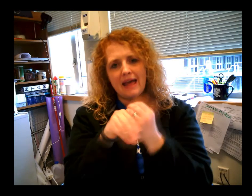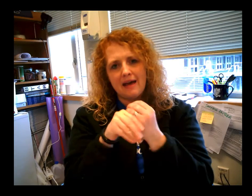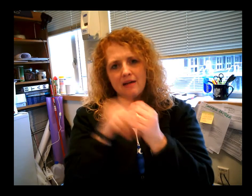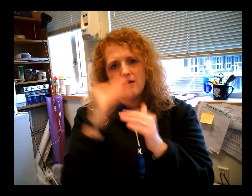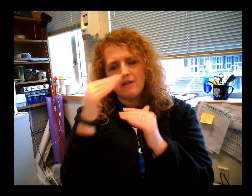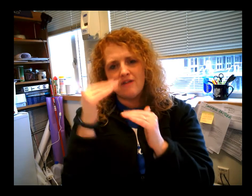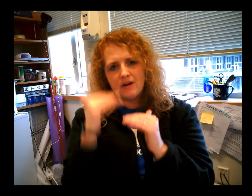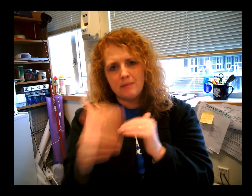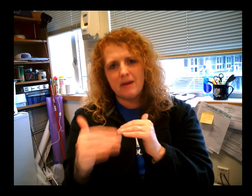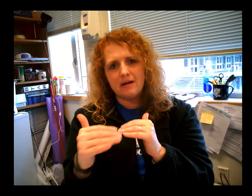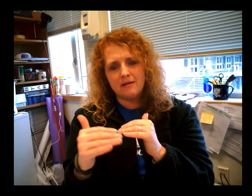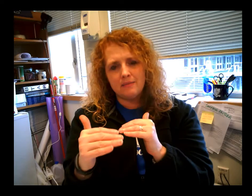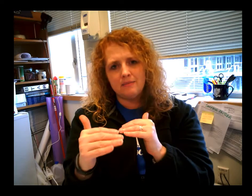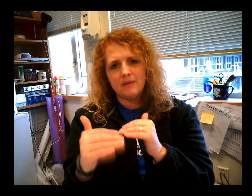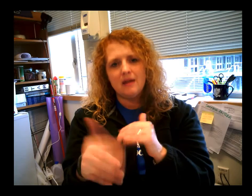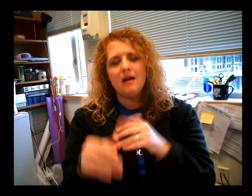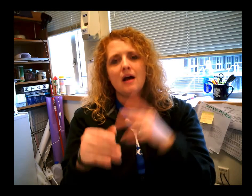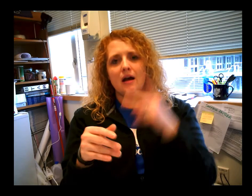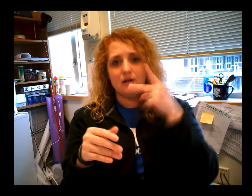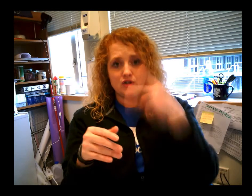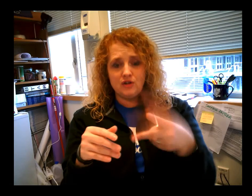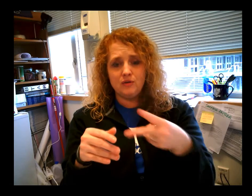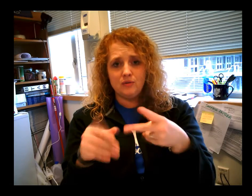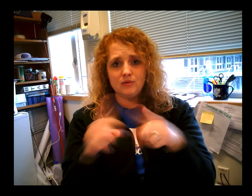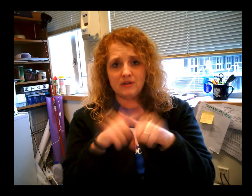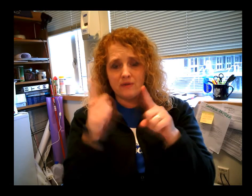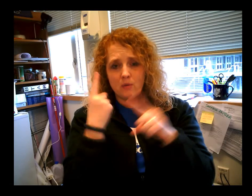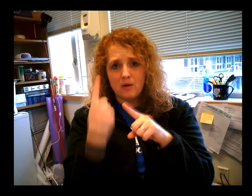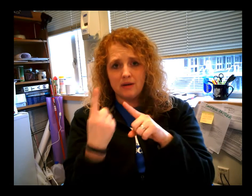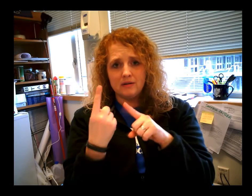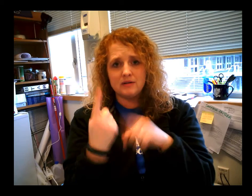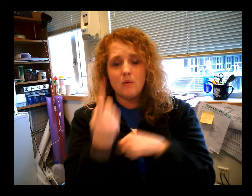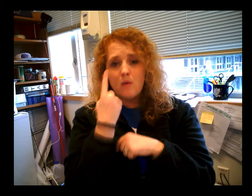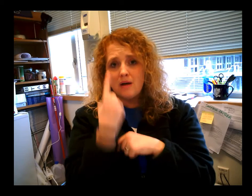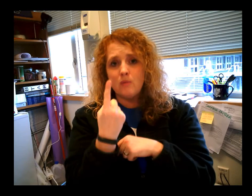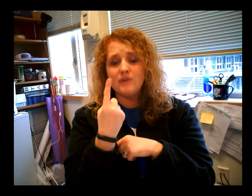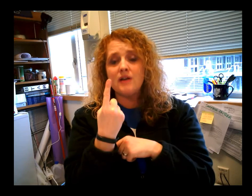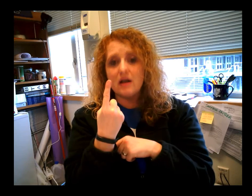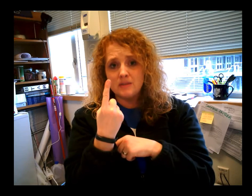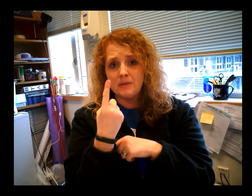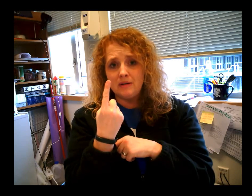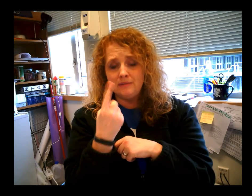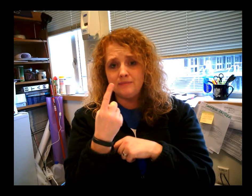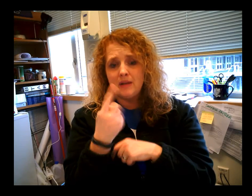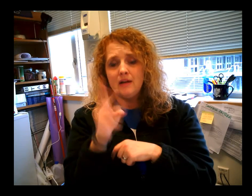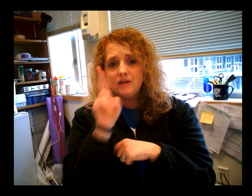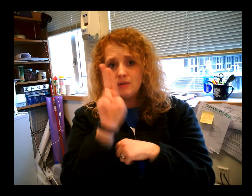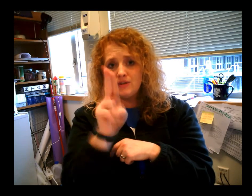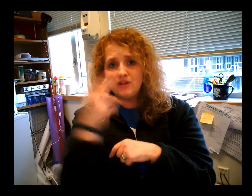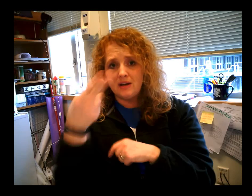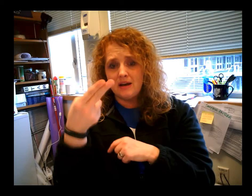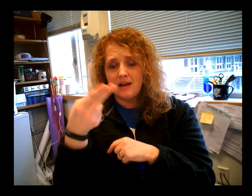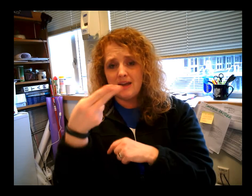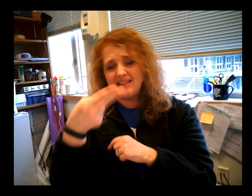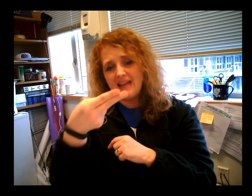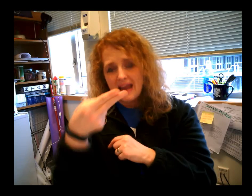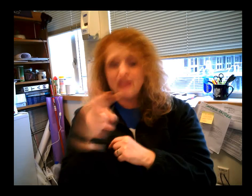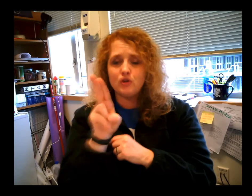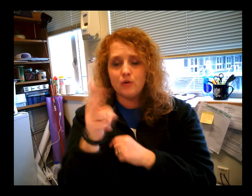add on the very bottom 2 different ones. One was hospital. So it's an H or a